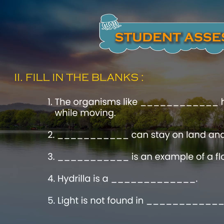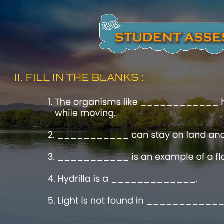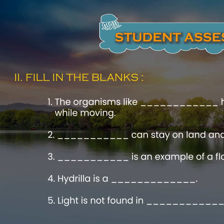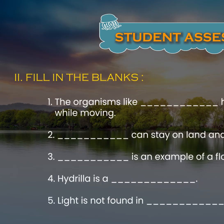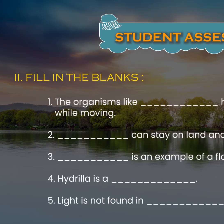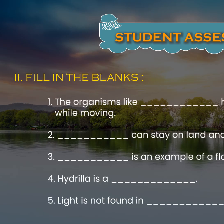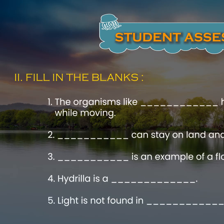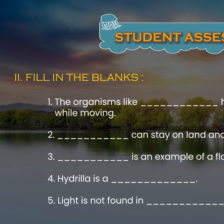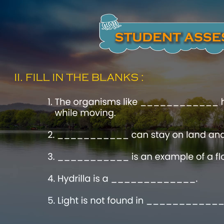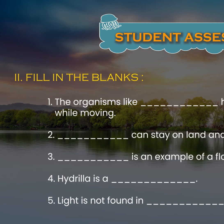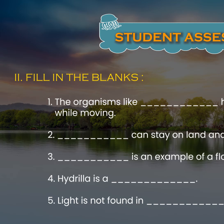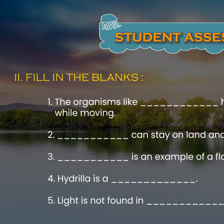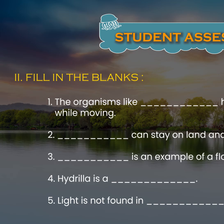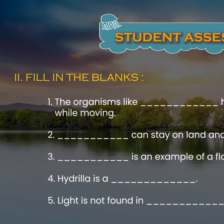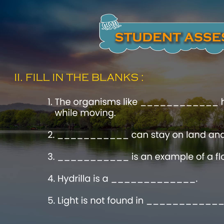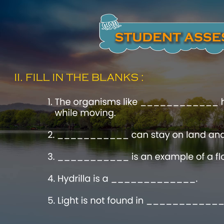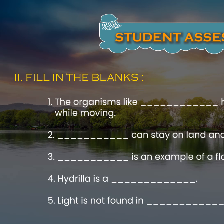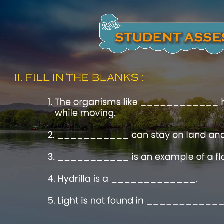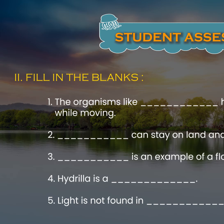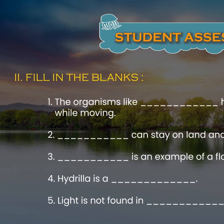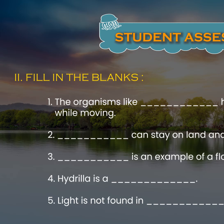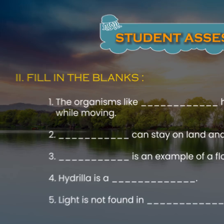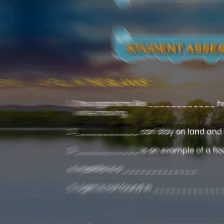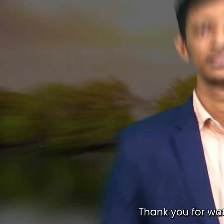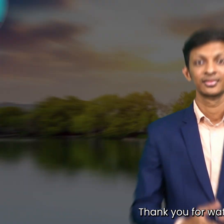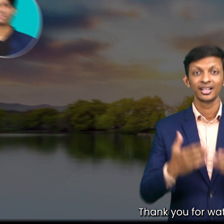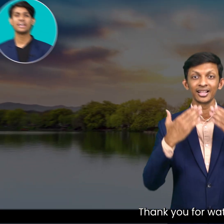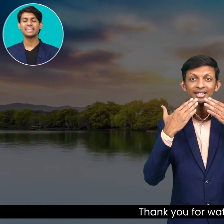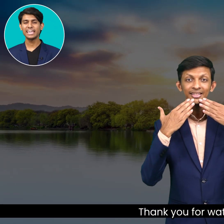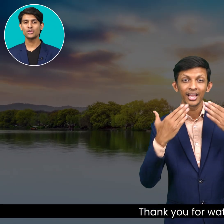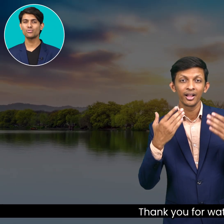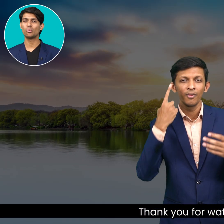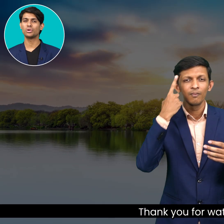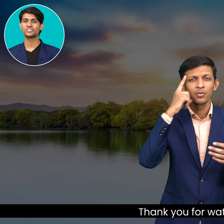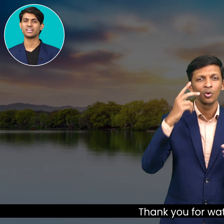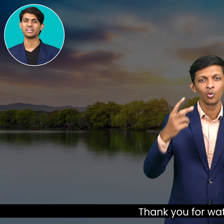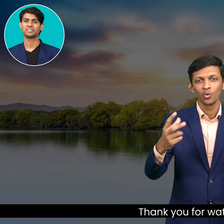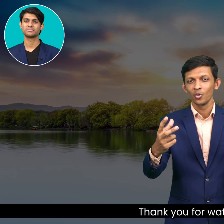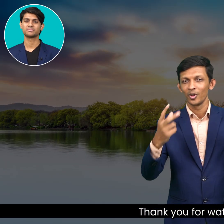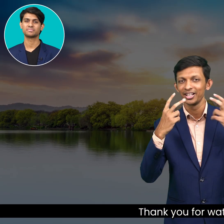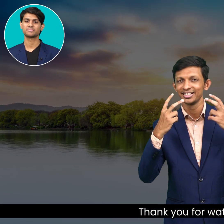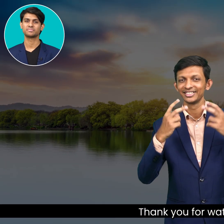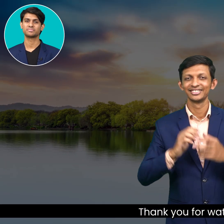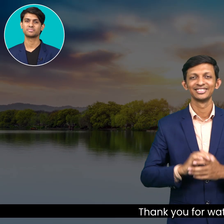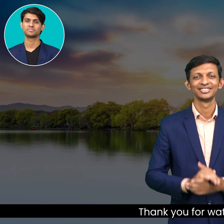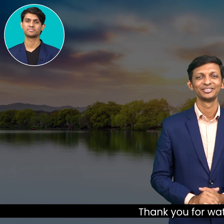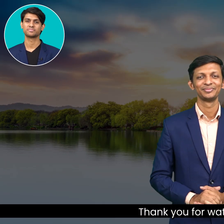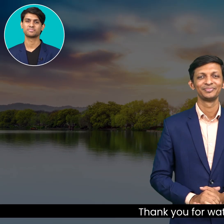Thank you for watching.